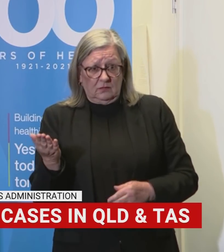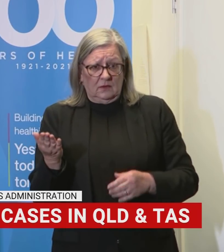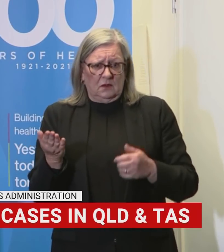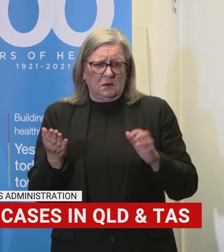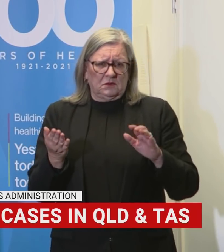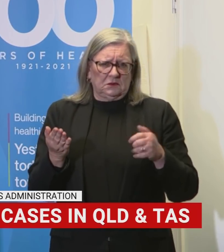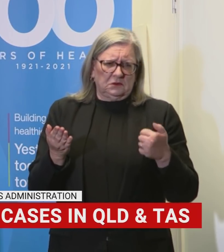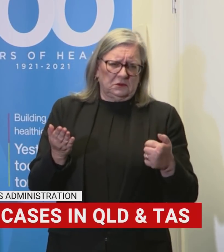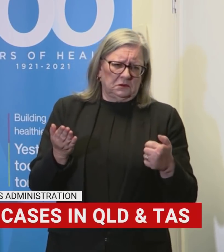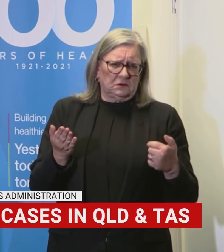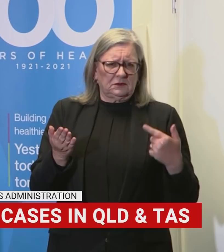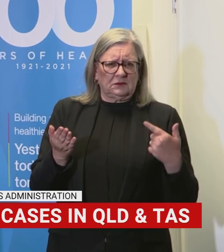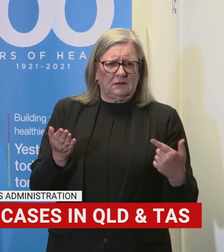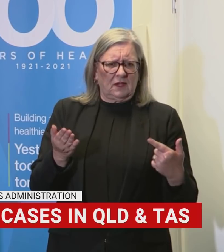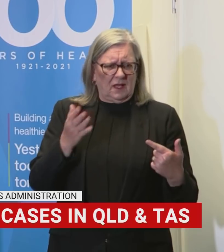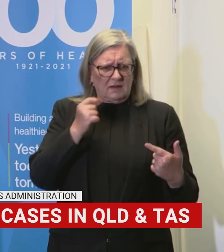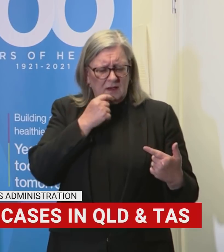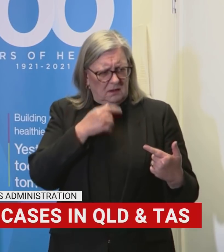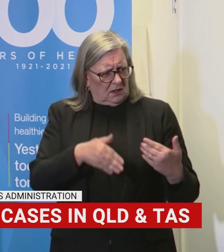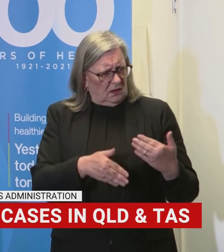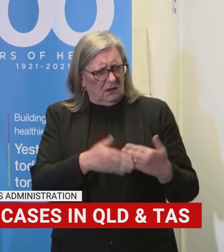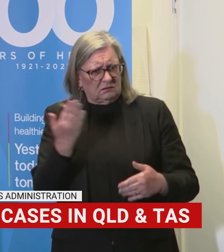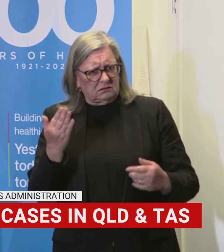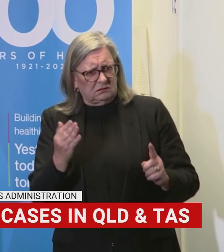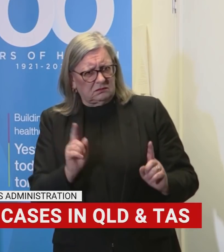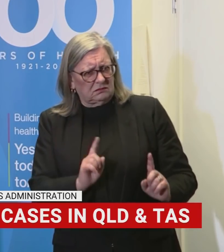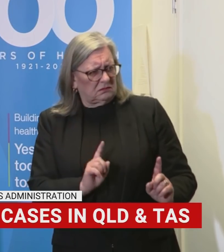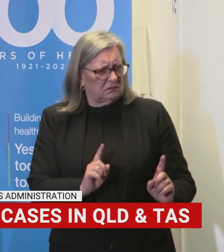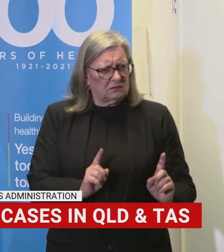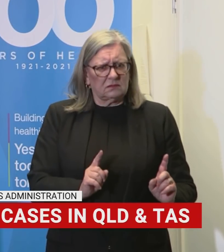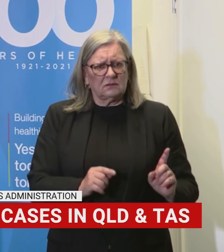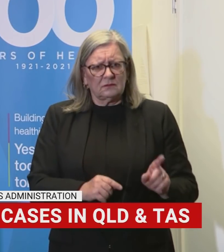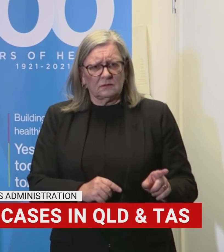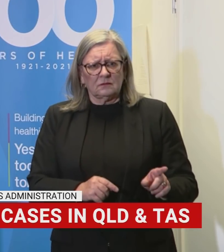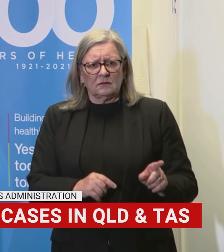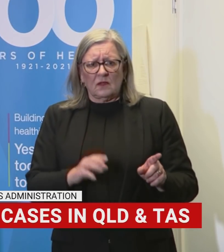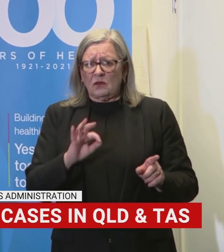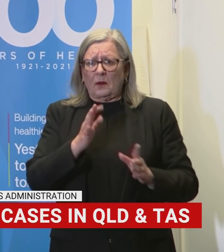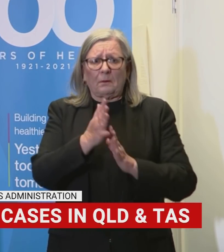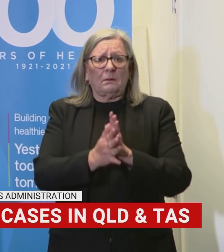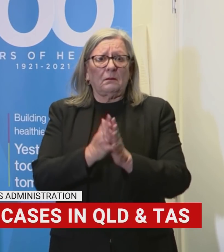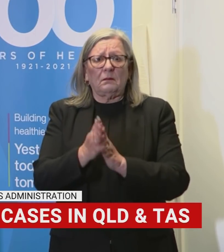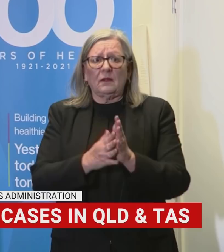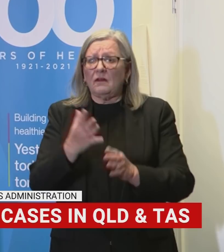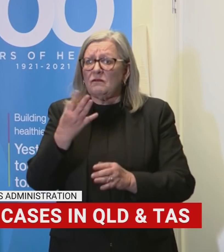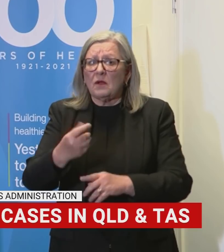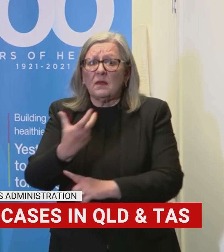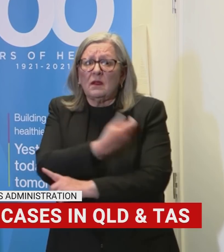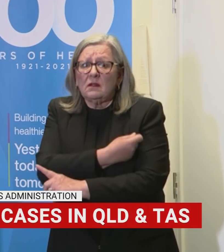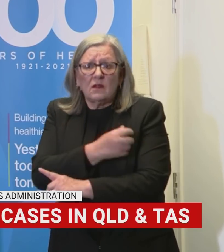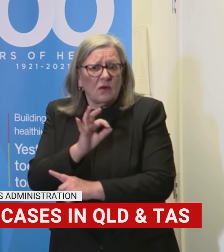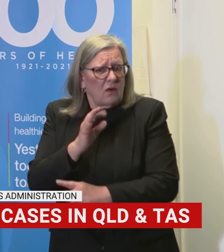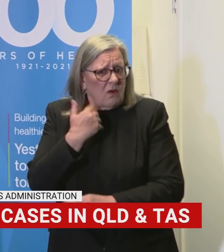average adverse event reports. Now, these are reports, they're not necessarily cause and effect from the vaccines, but these are people who have either